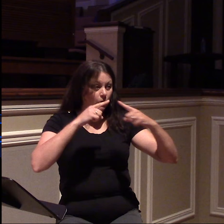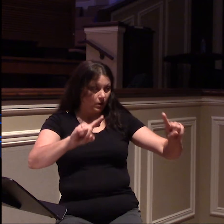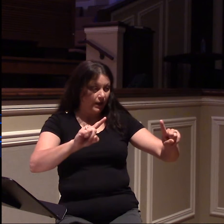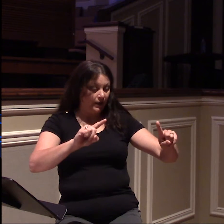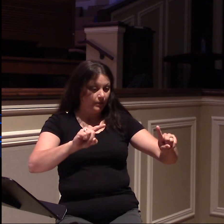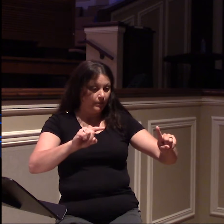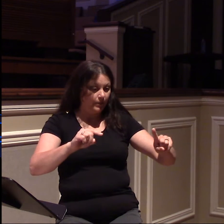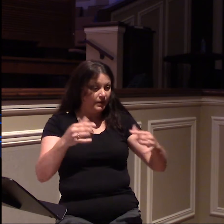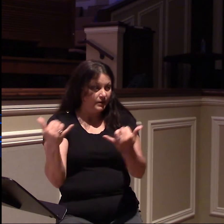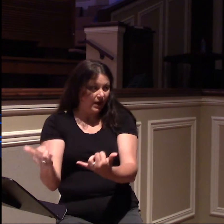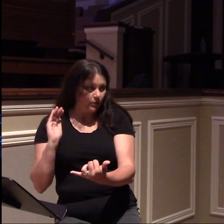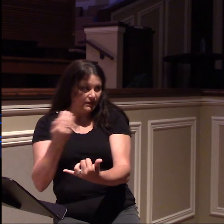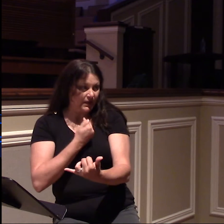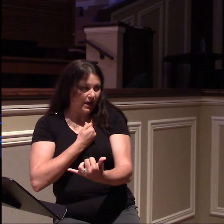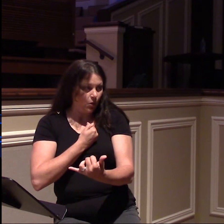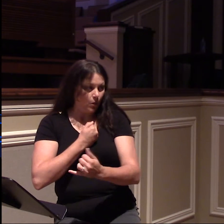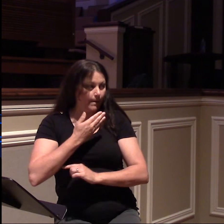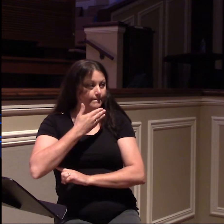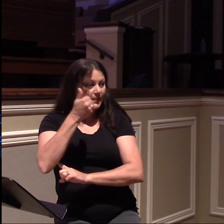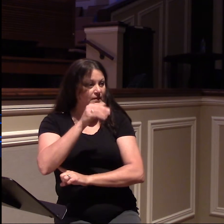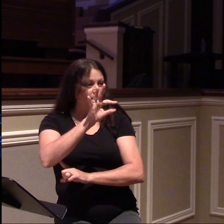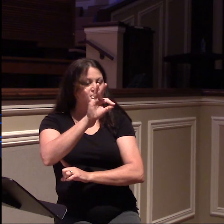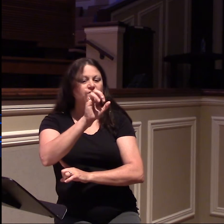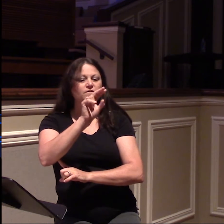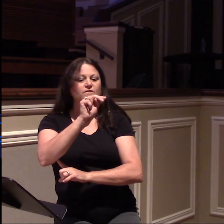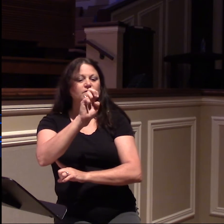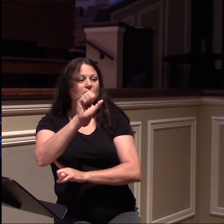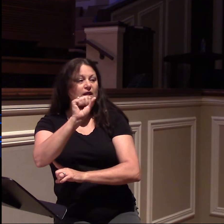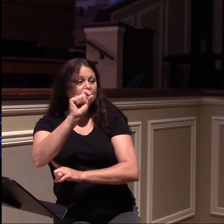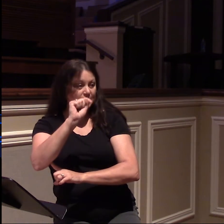It all came down to that island.